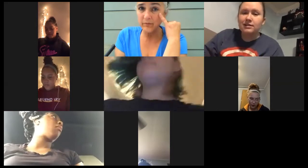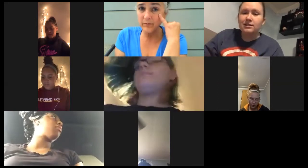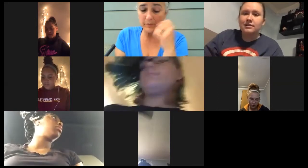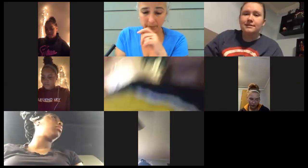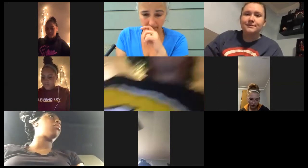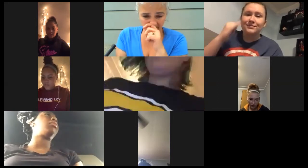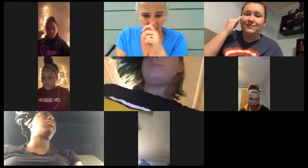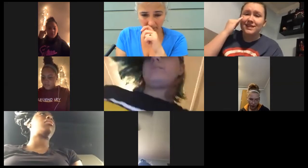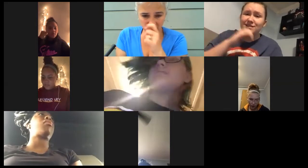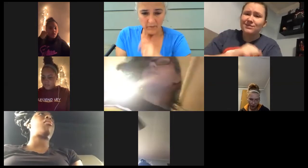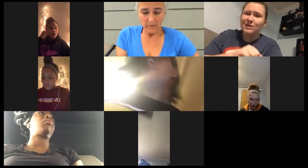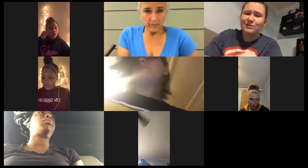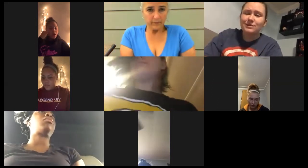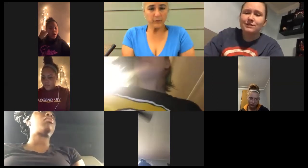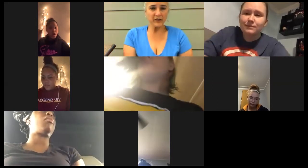your eye.